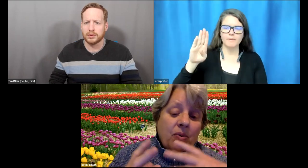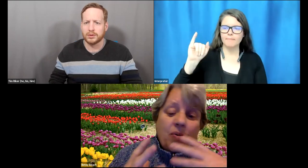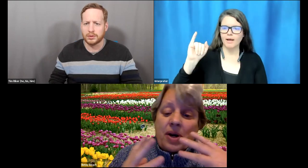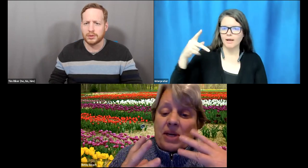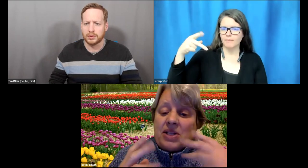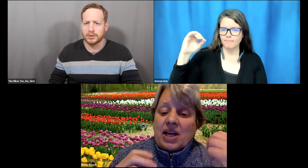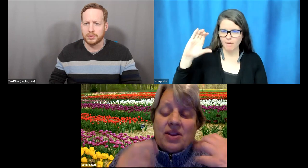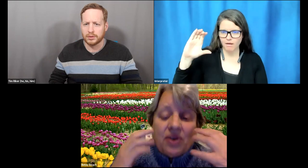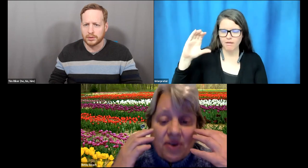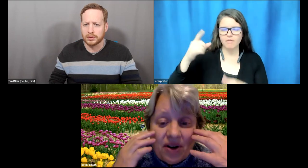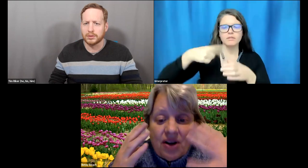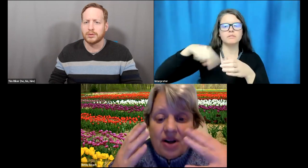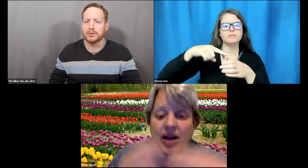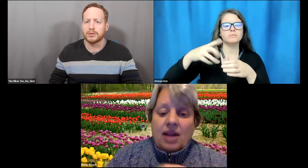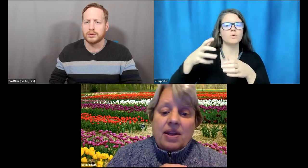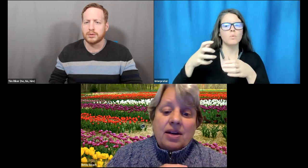want to meet together, and then